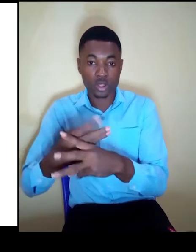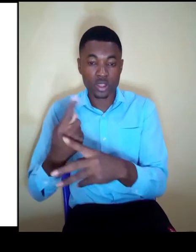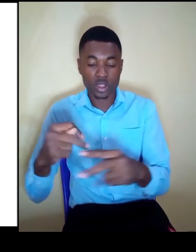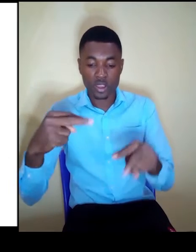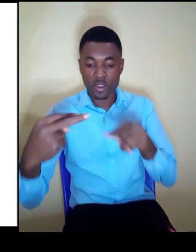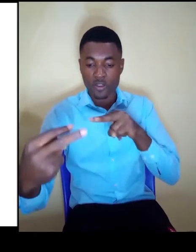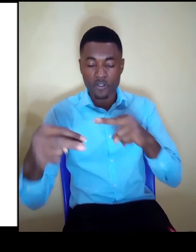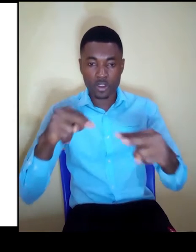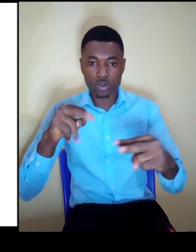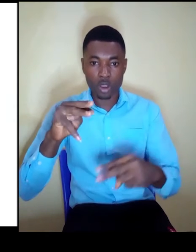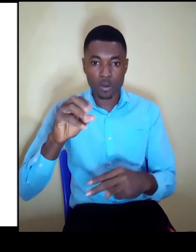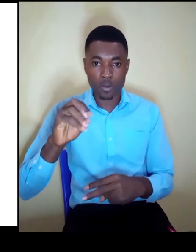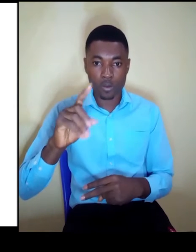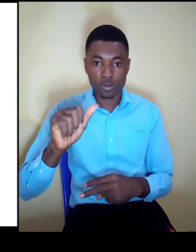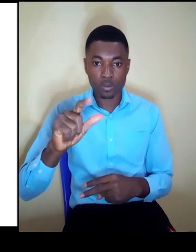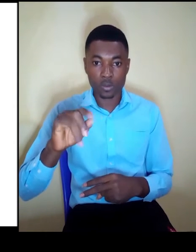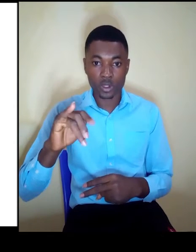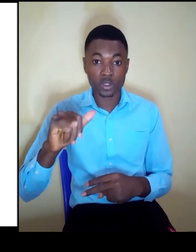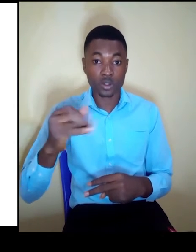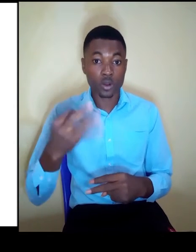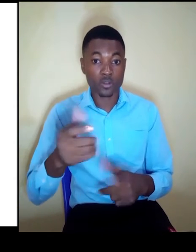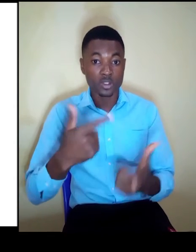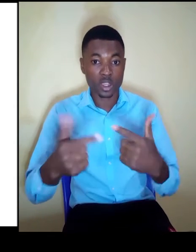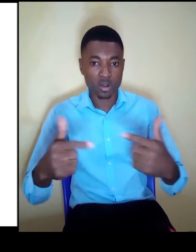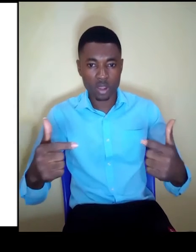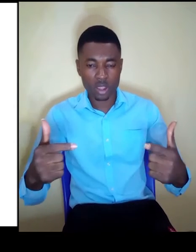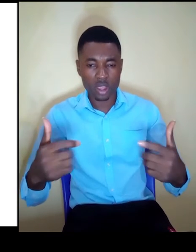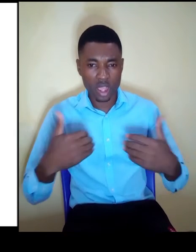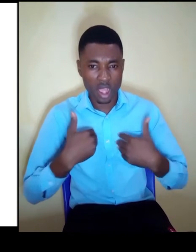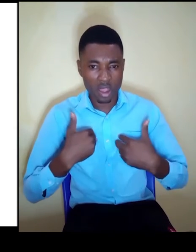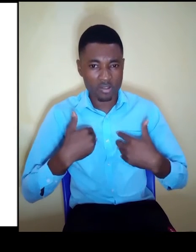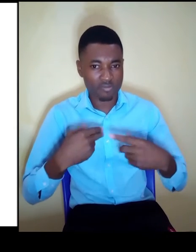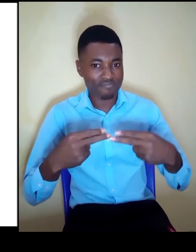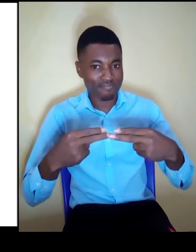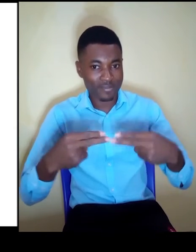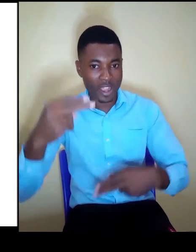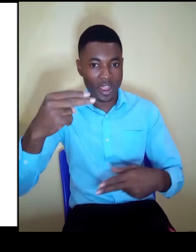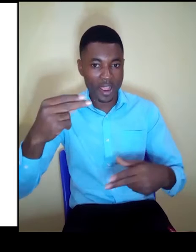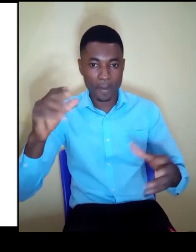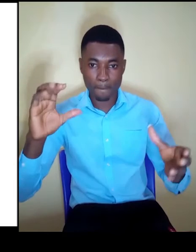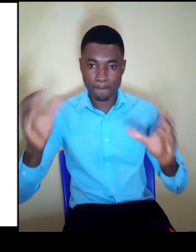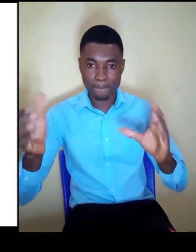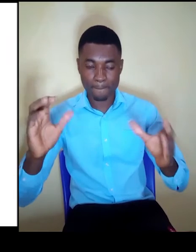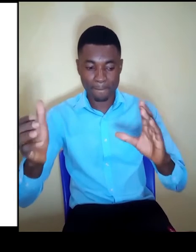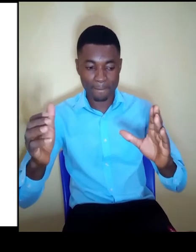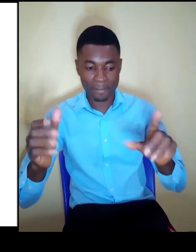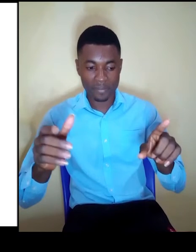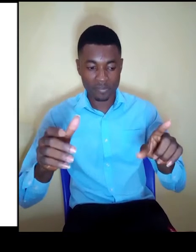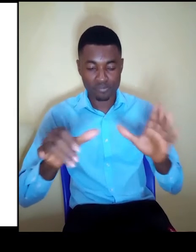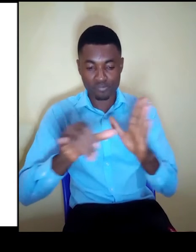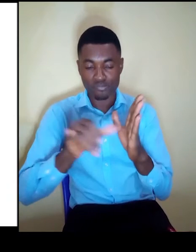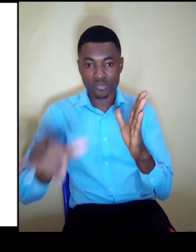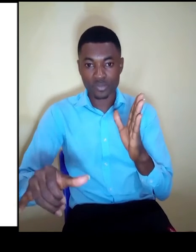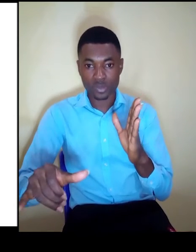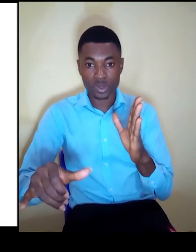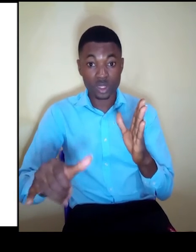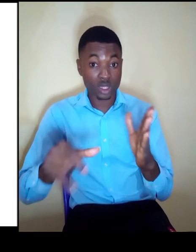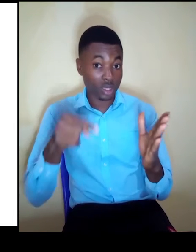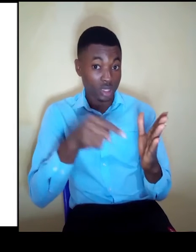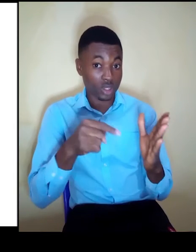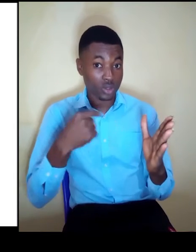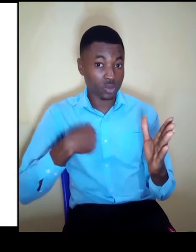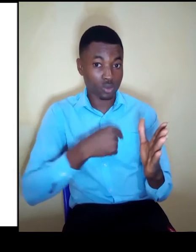language affords a high degree of iconicity, but iconicity is exhibited in both spoken and signed